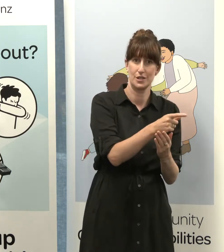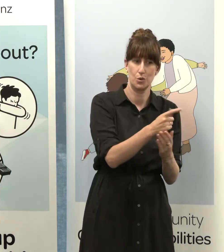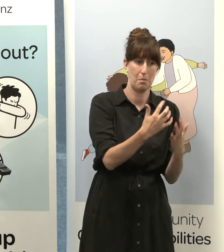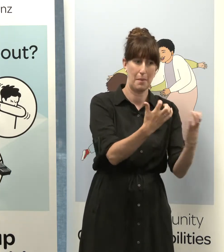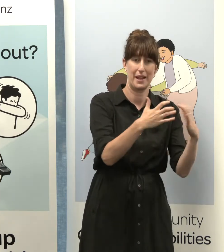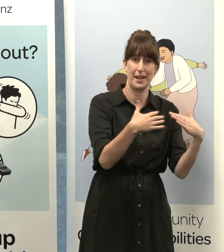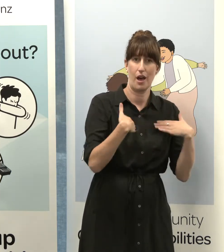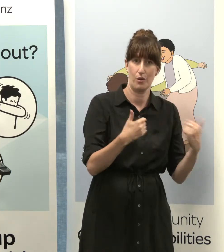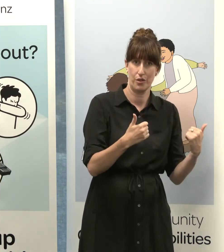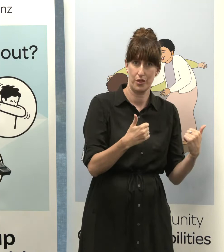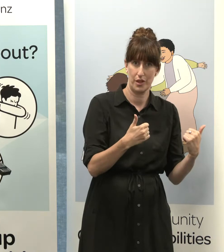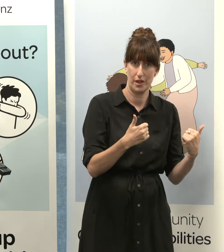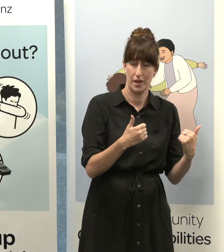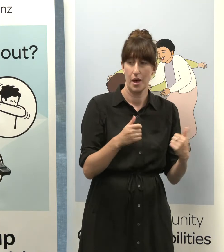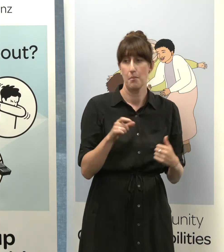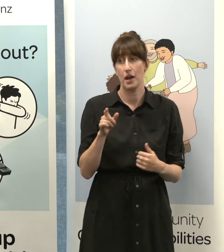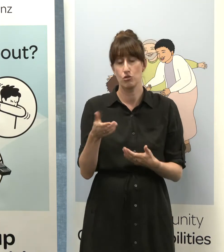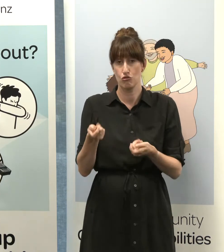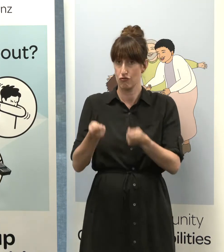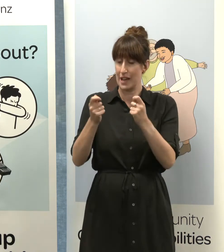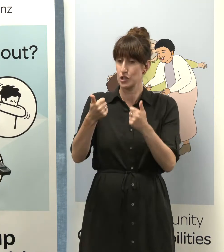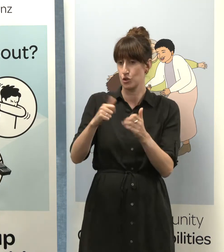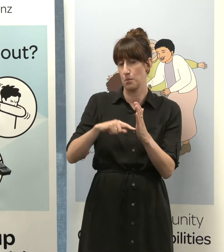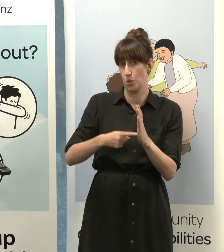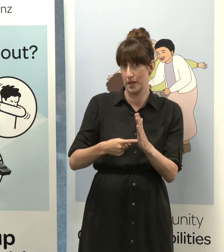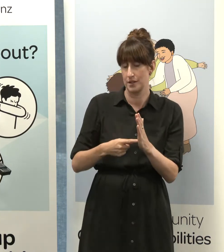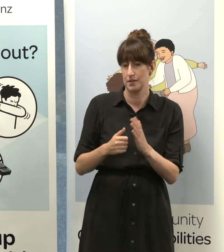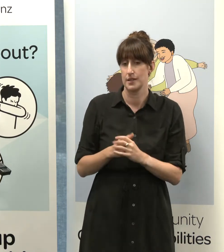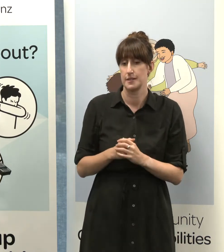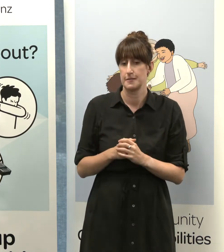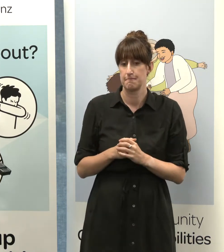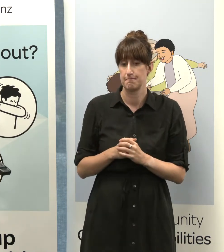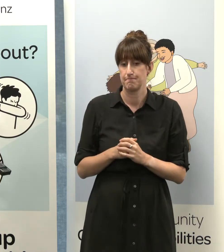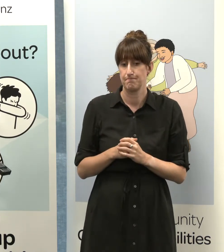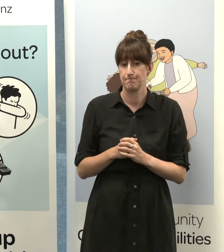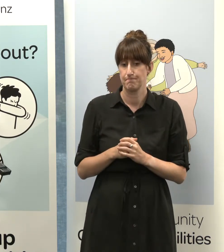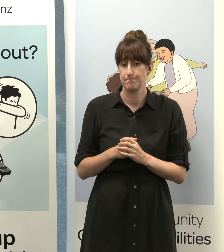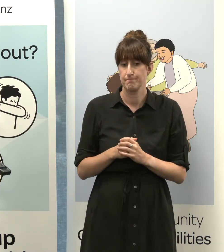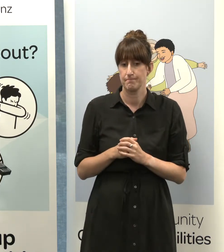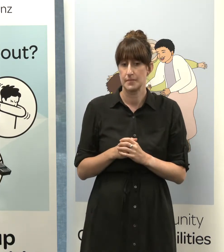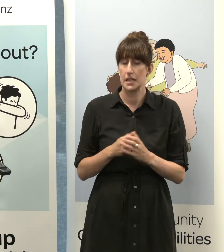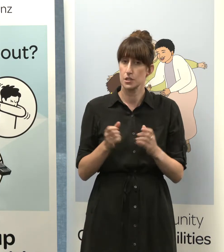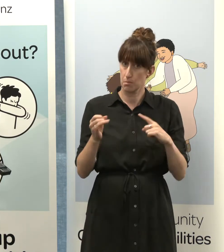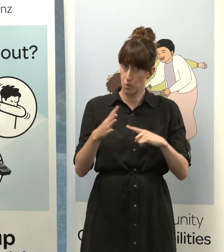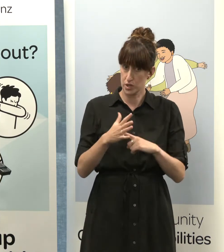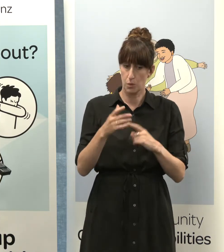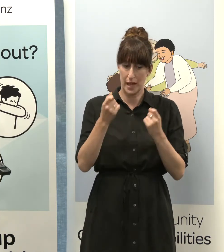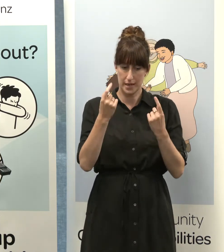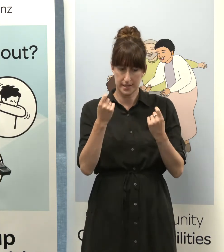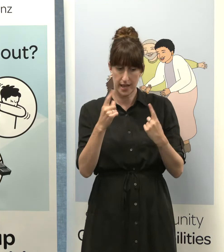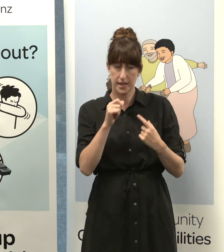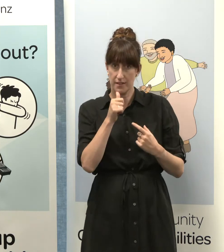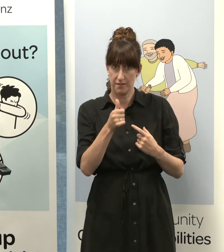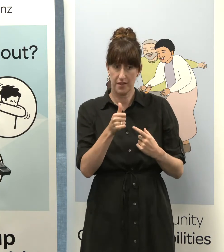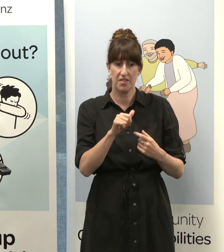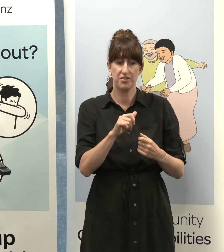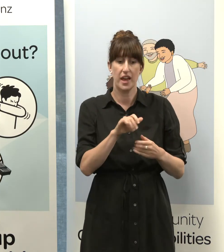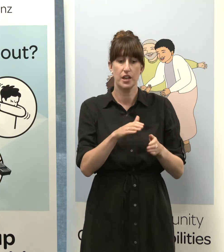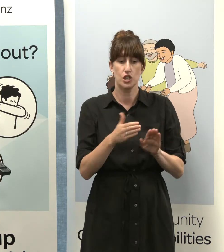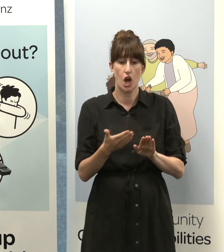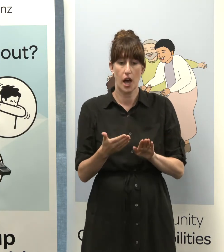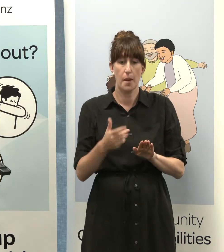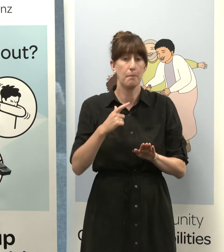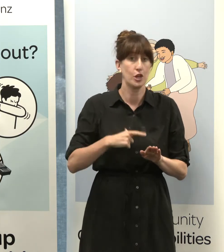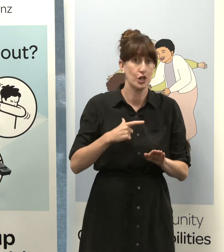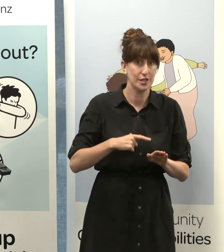also, the point you raise is a good one. It's important we understand whether people have died from COVID or with COVID, just as there's a